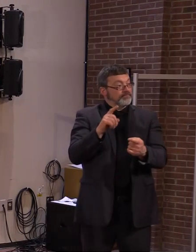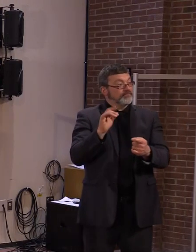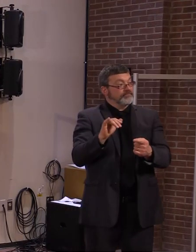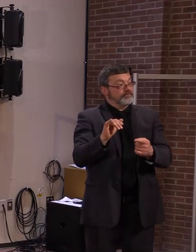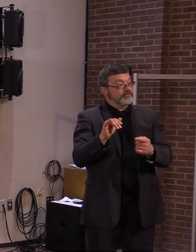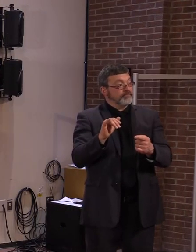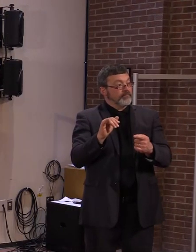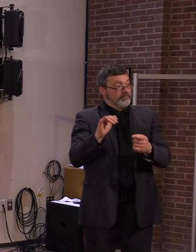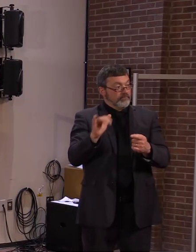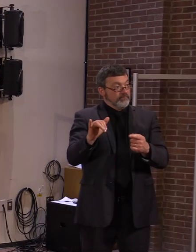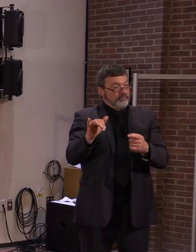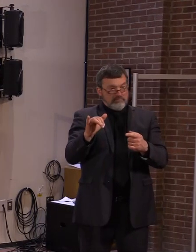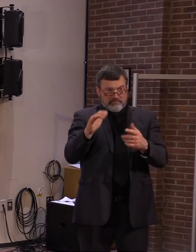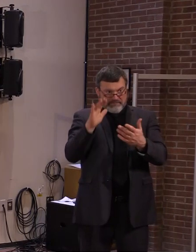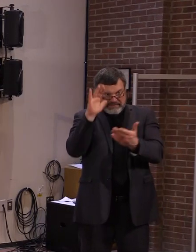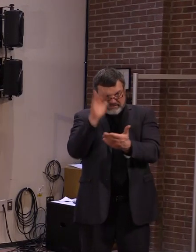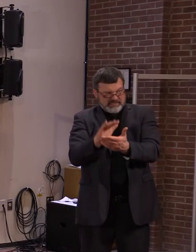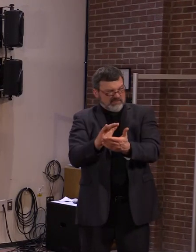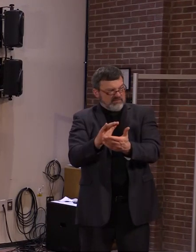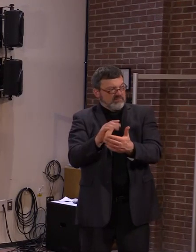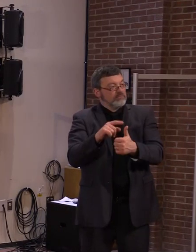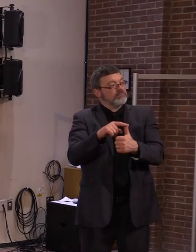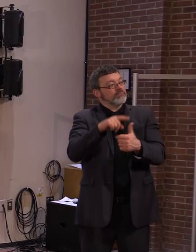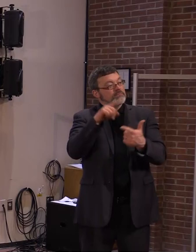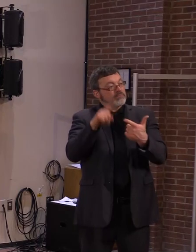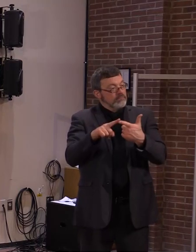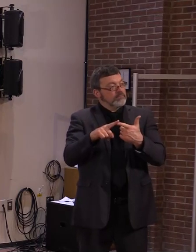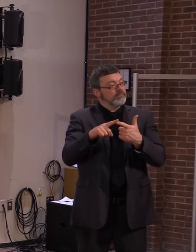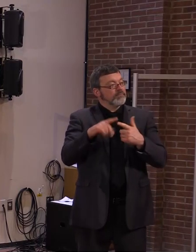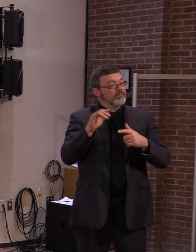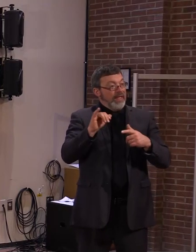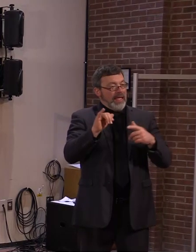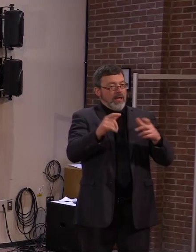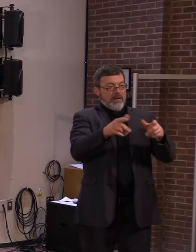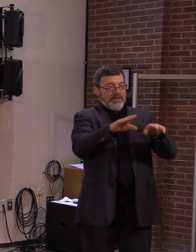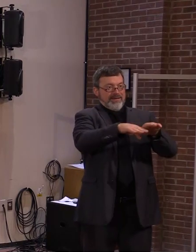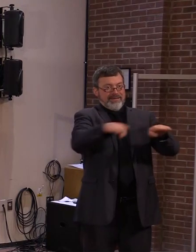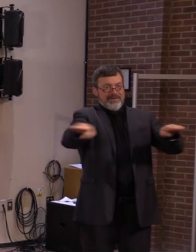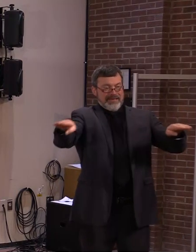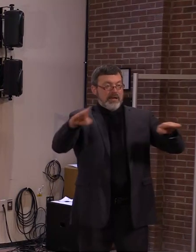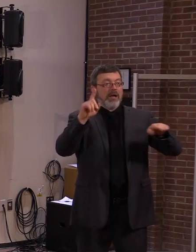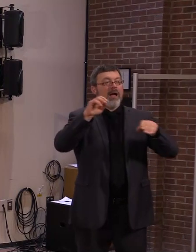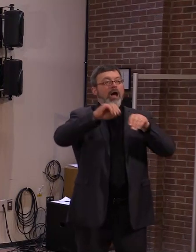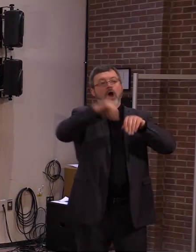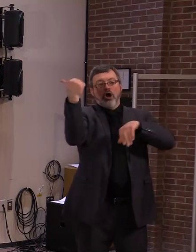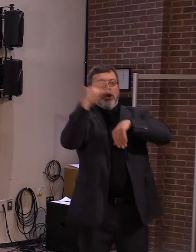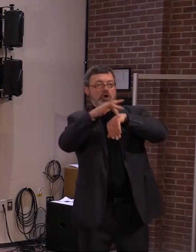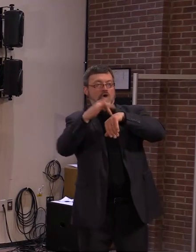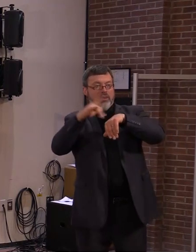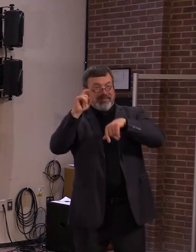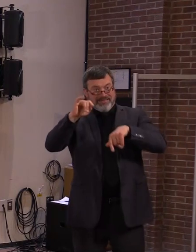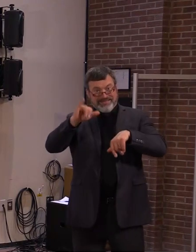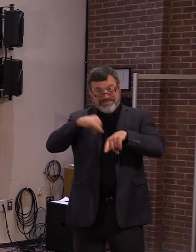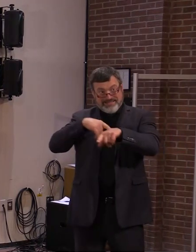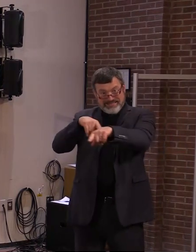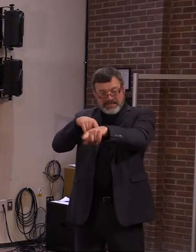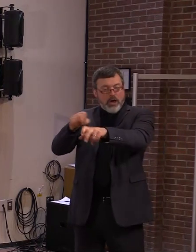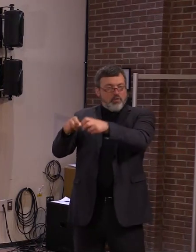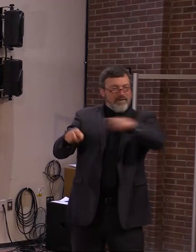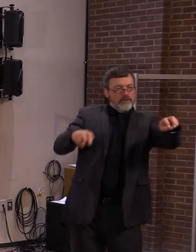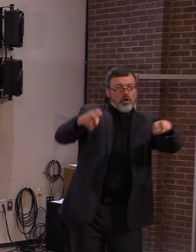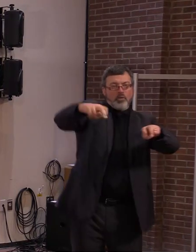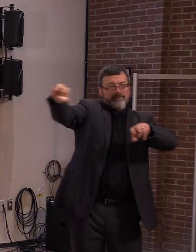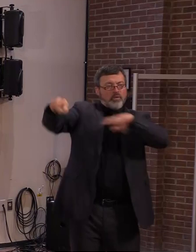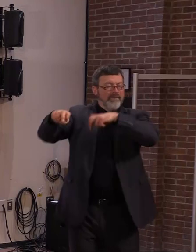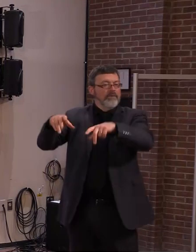know, increase capacity by moving those patients that don't need hospital care but